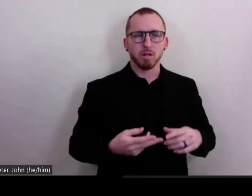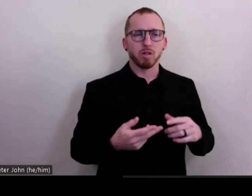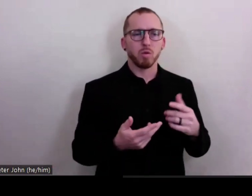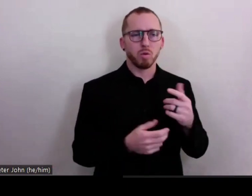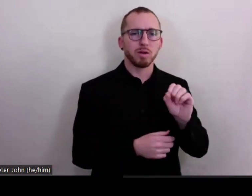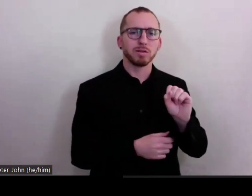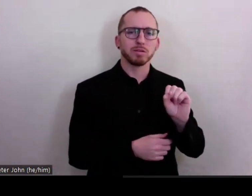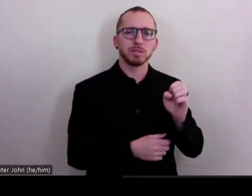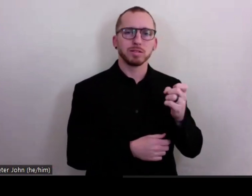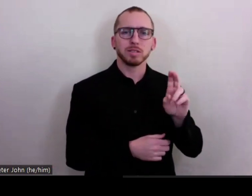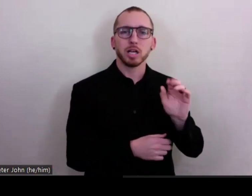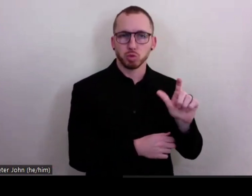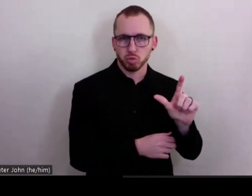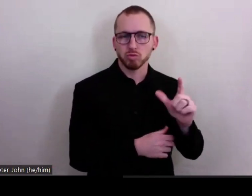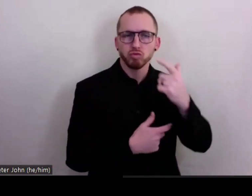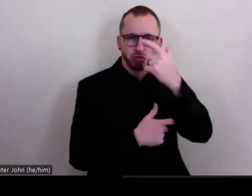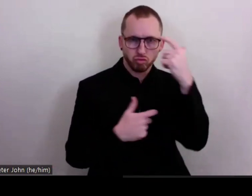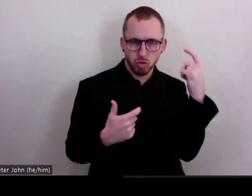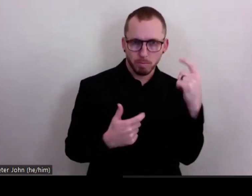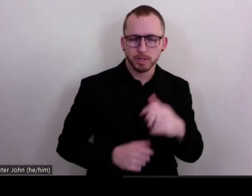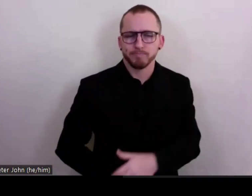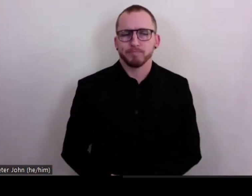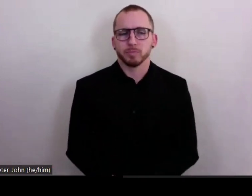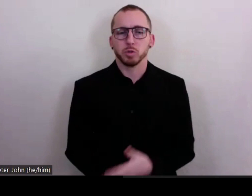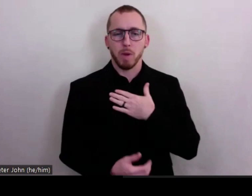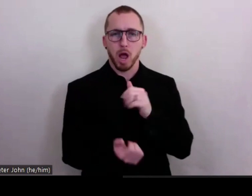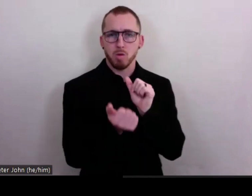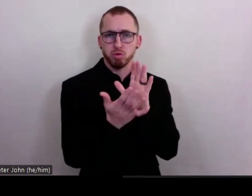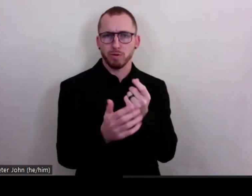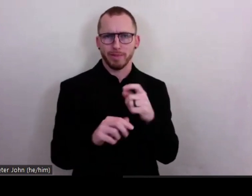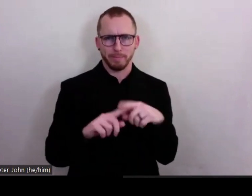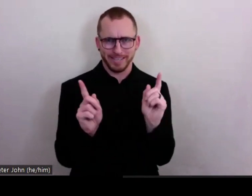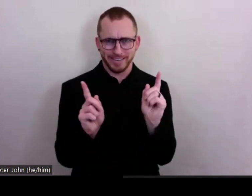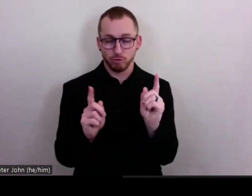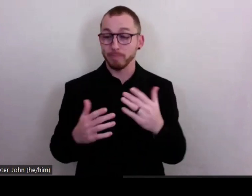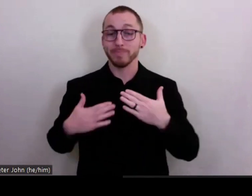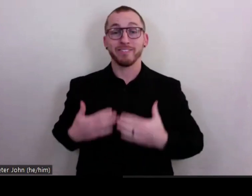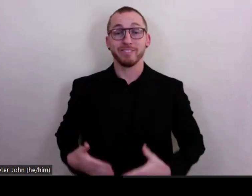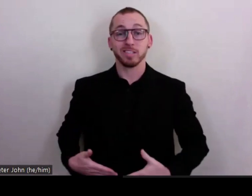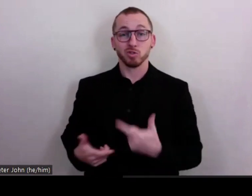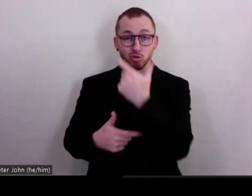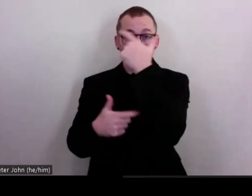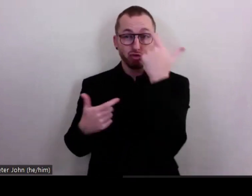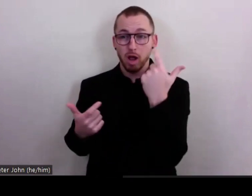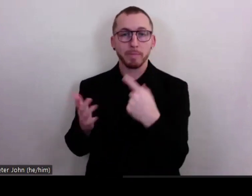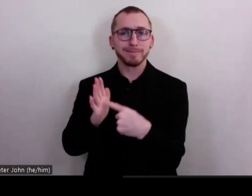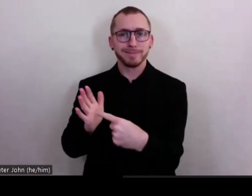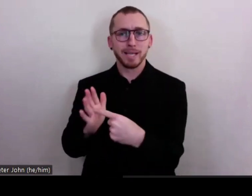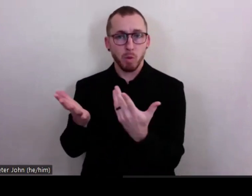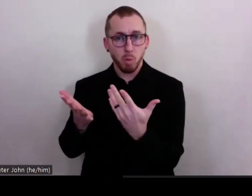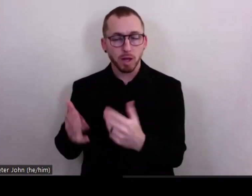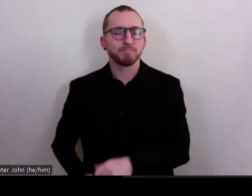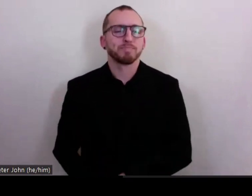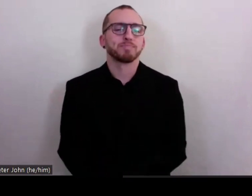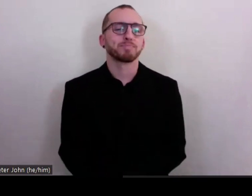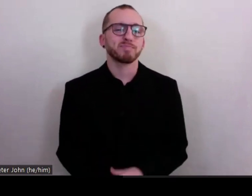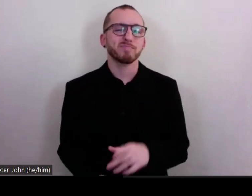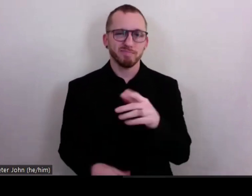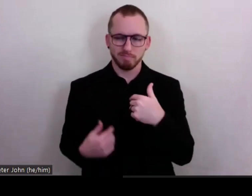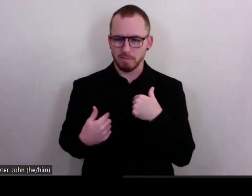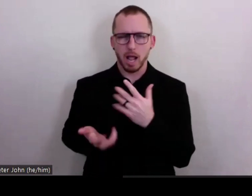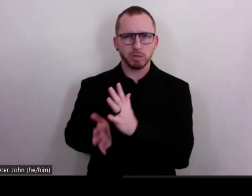an example of a physical trauma would be, I was working with a young